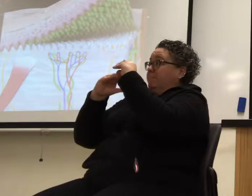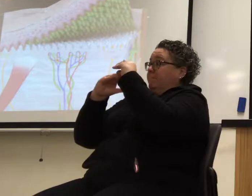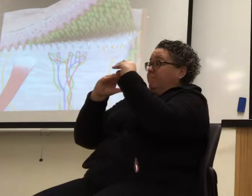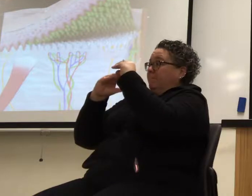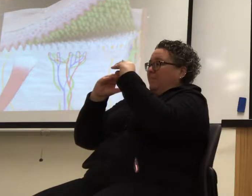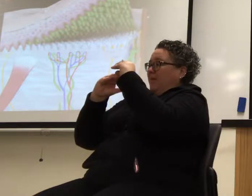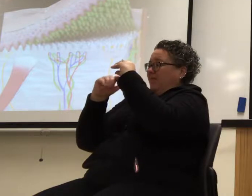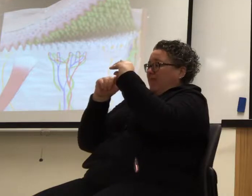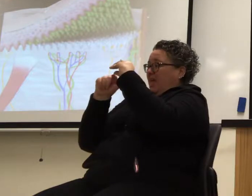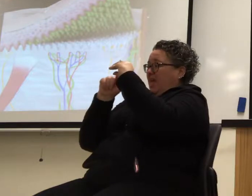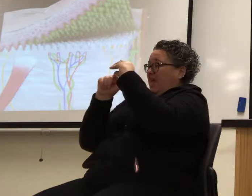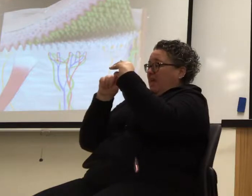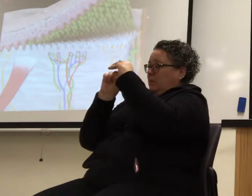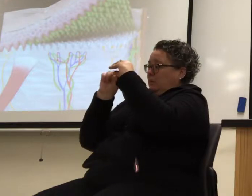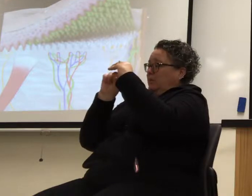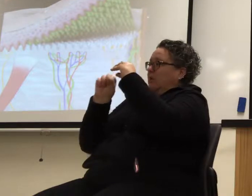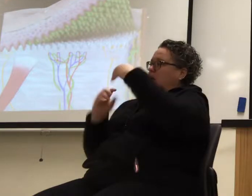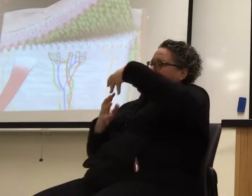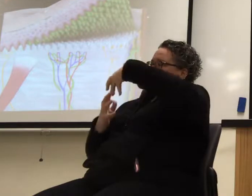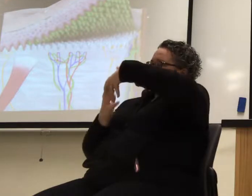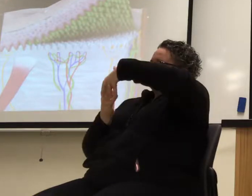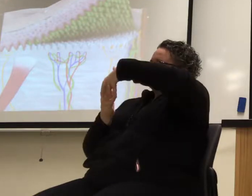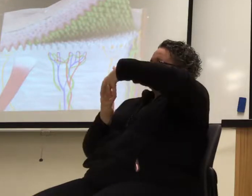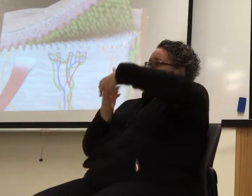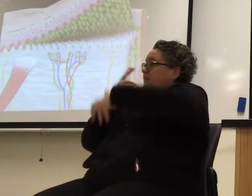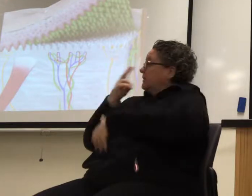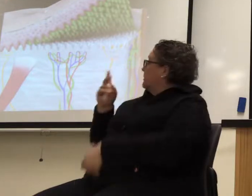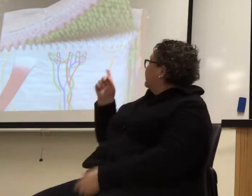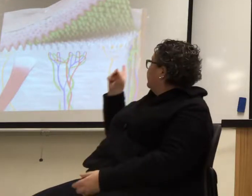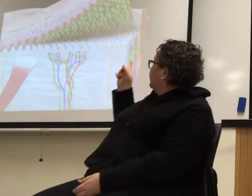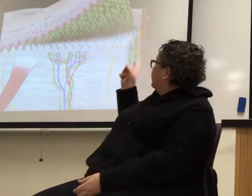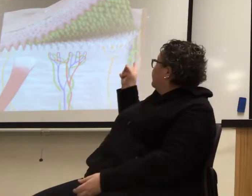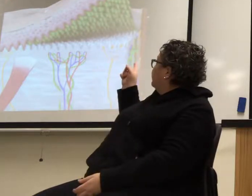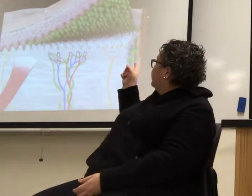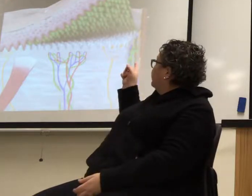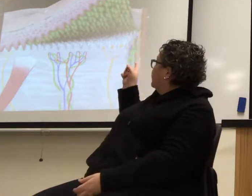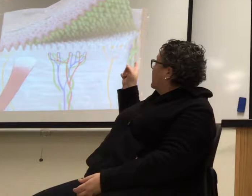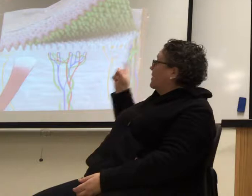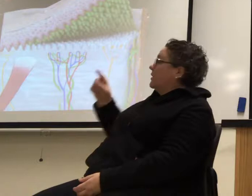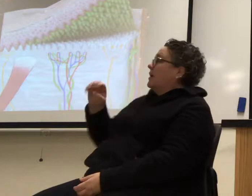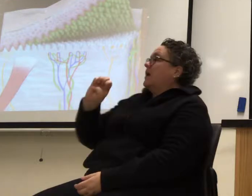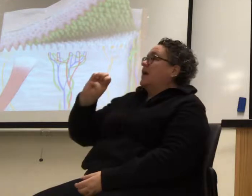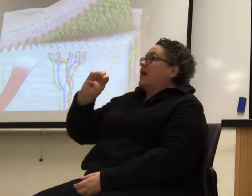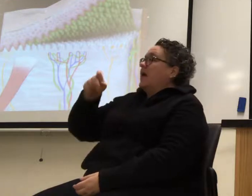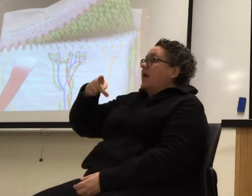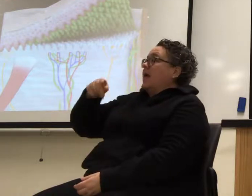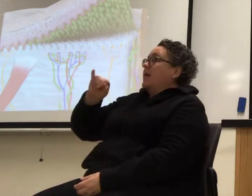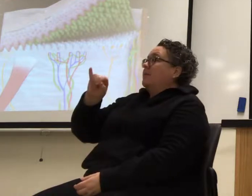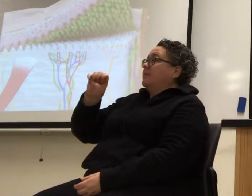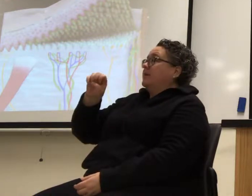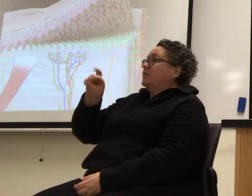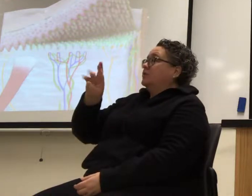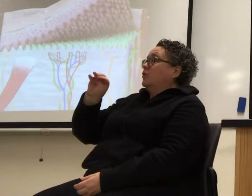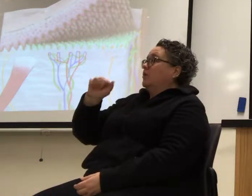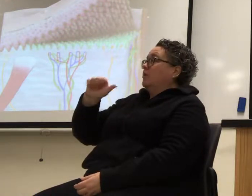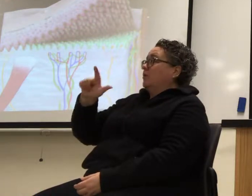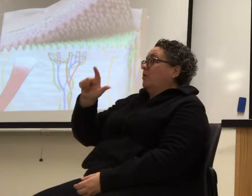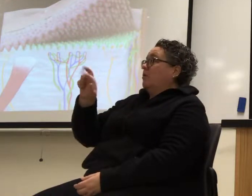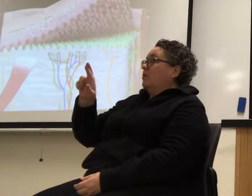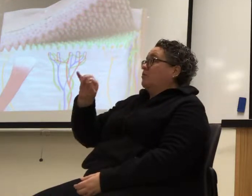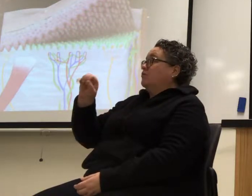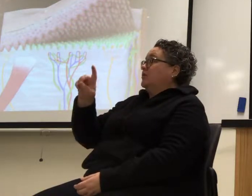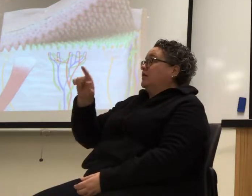When I highlight it in purple, those little things are called epidermal ridges, and they interact with the bumps on the dermis, which are